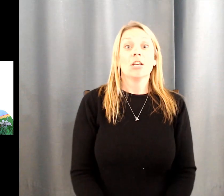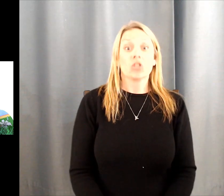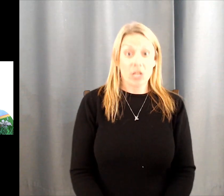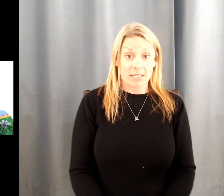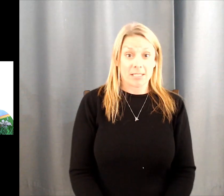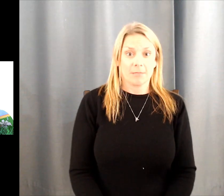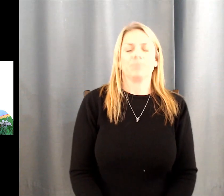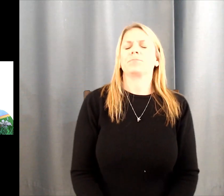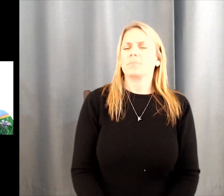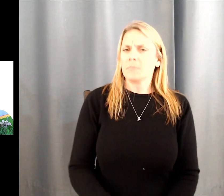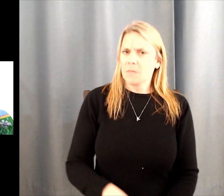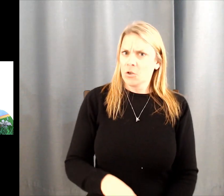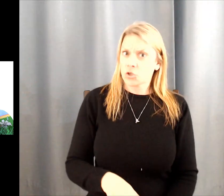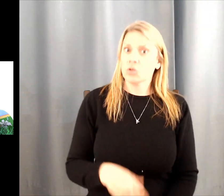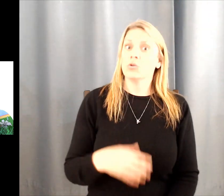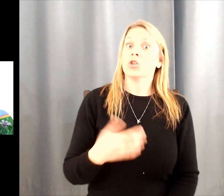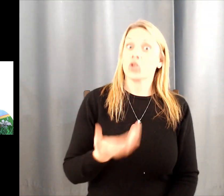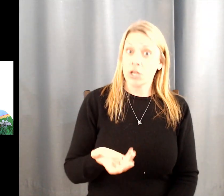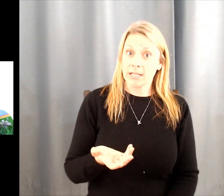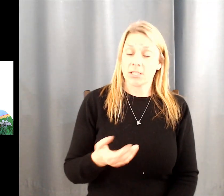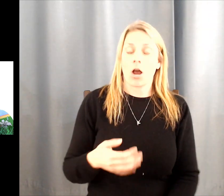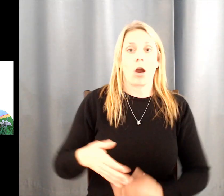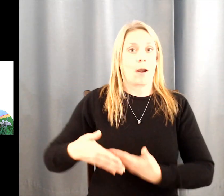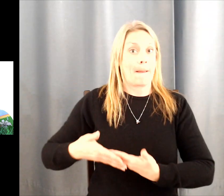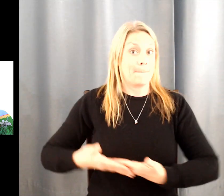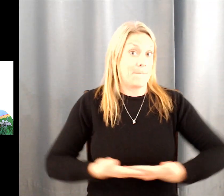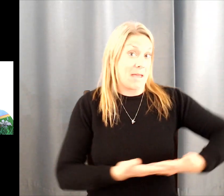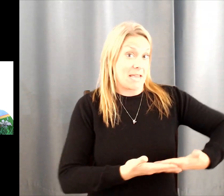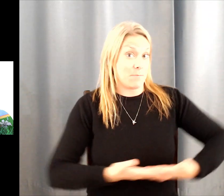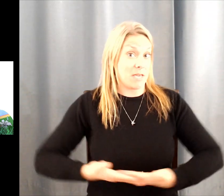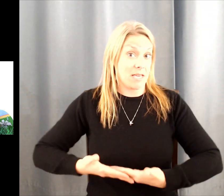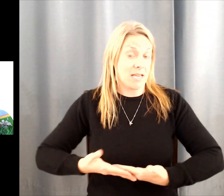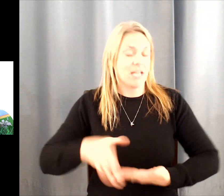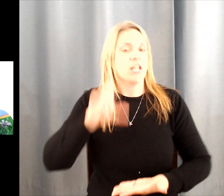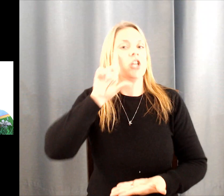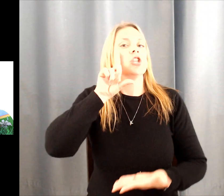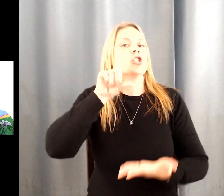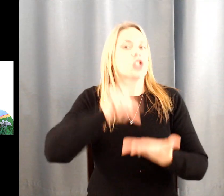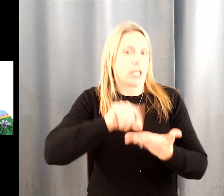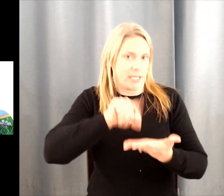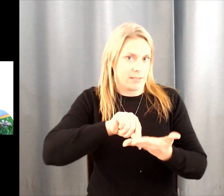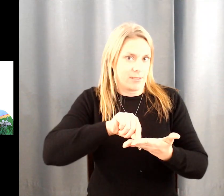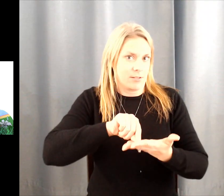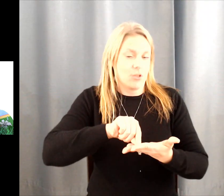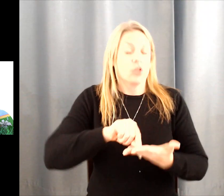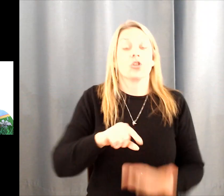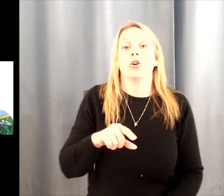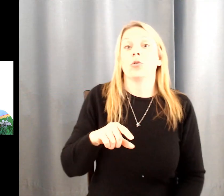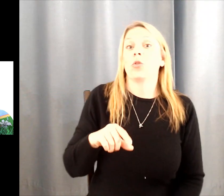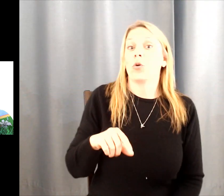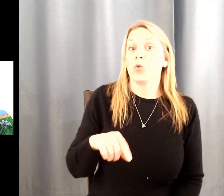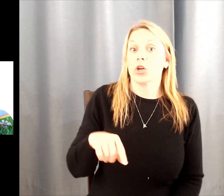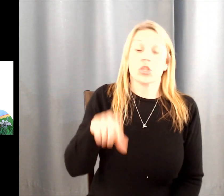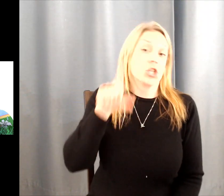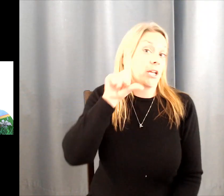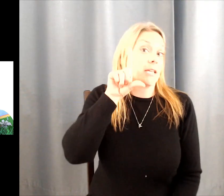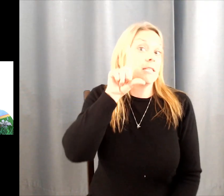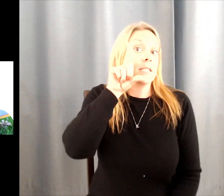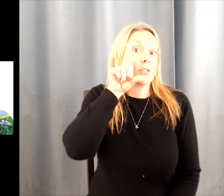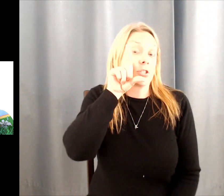Chicks. So chicks are baby chickens. So the word chicken starts